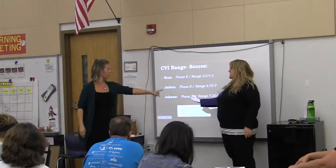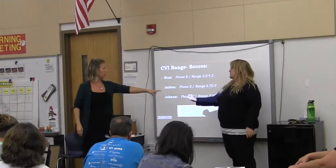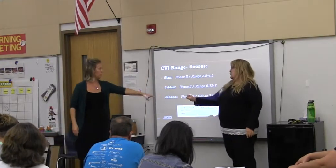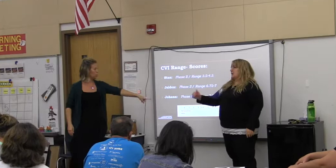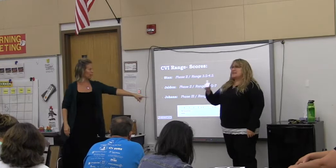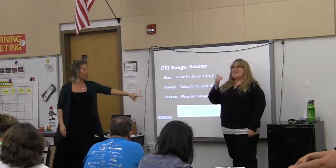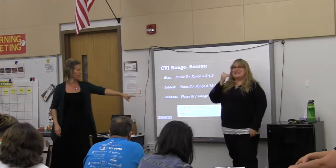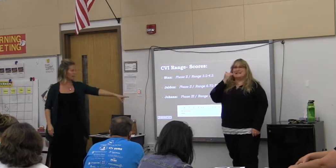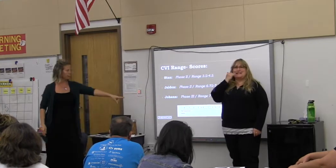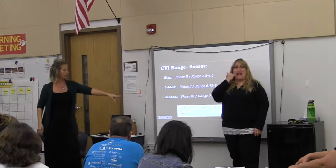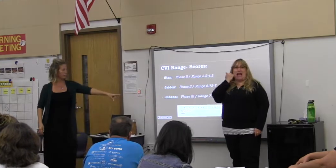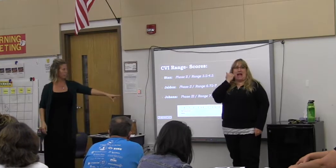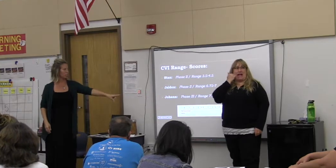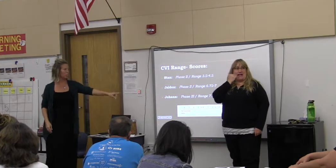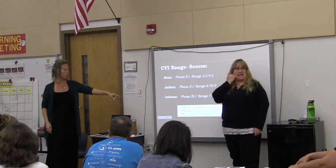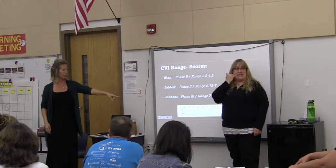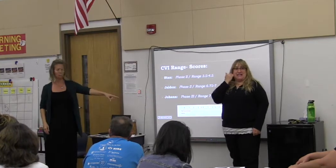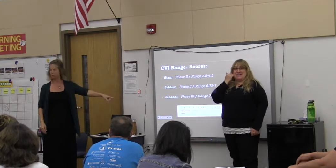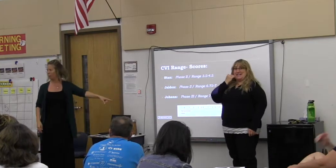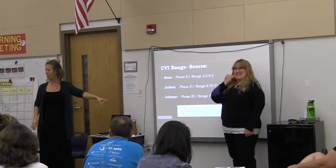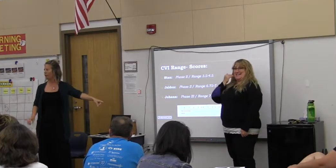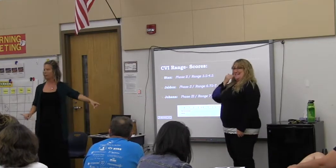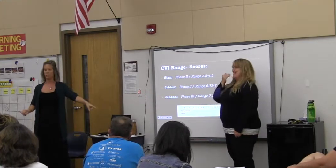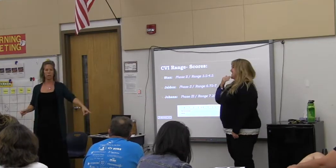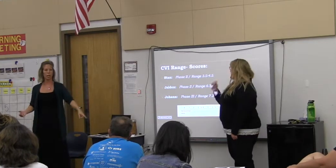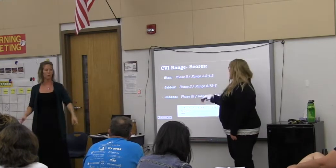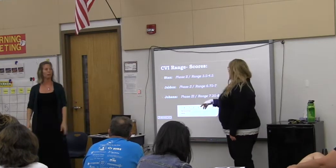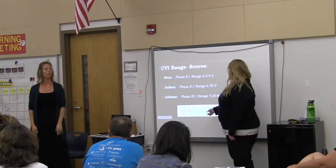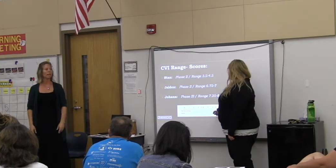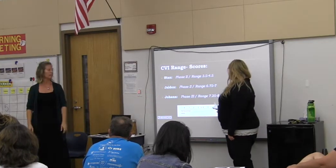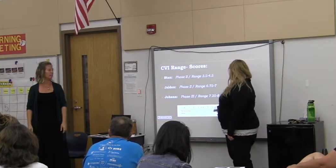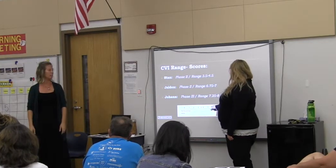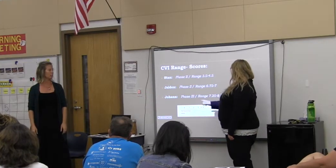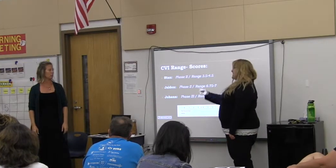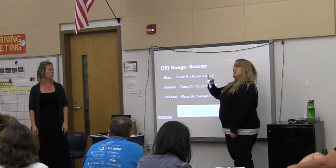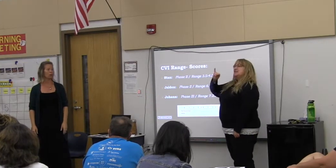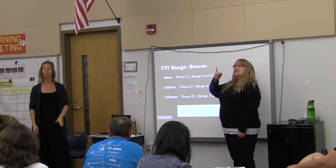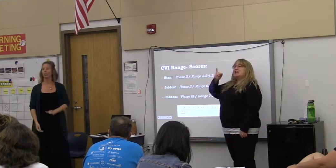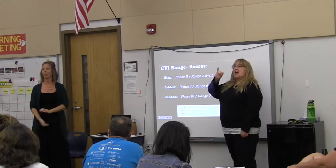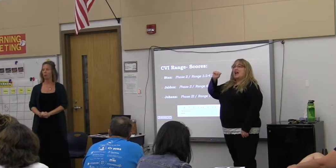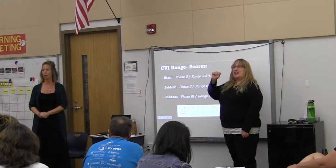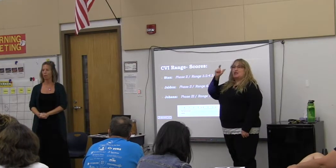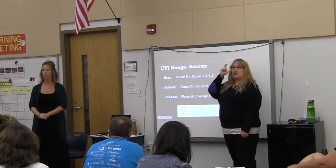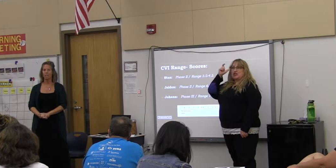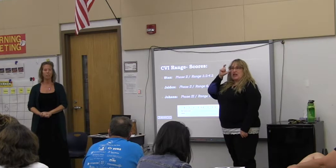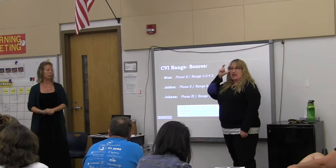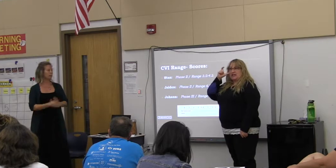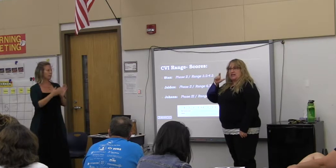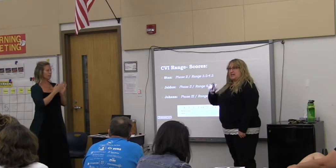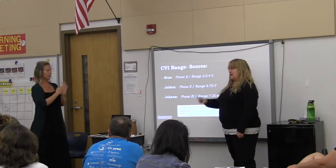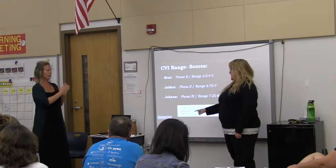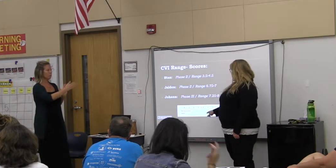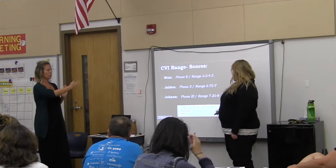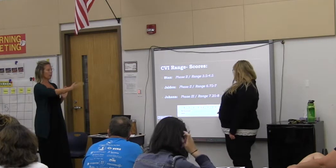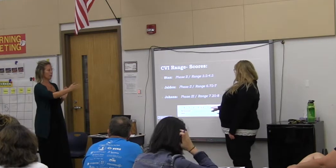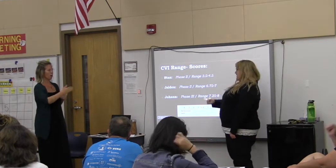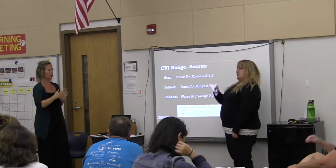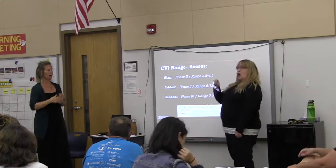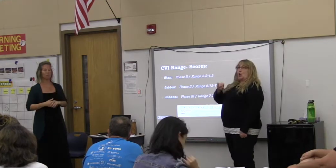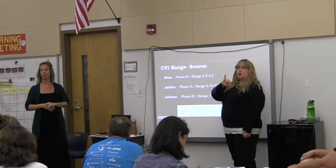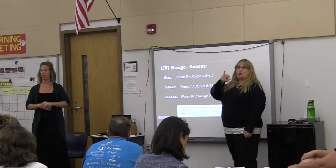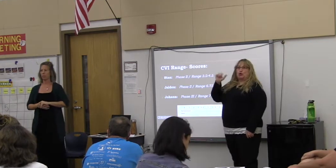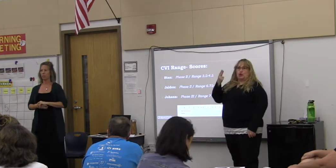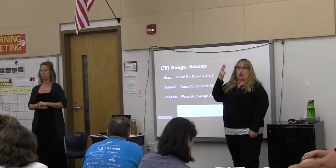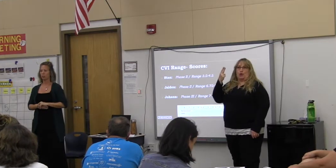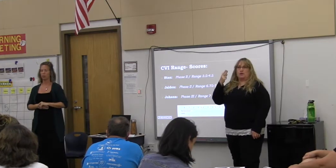Stan, the JA is for Jaden, and the JO is for Johan. So you can see kind of where they